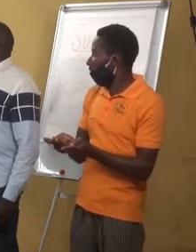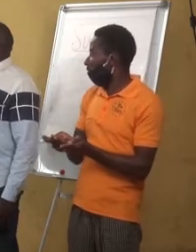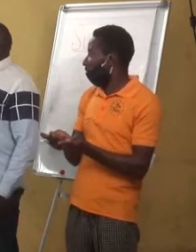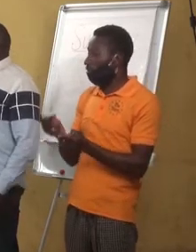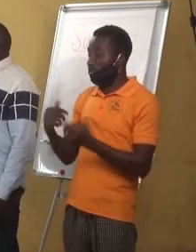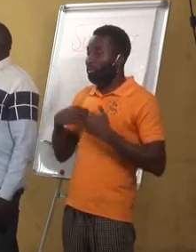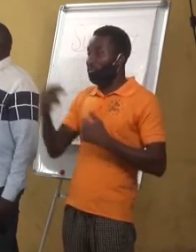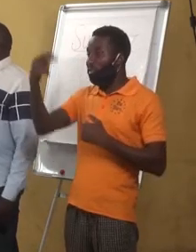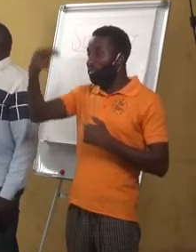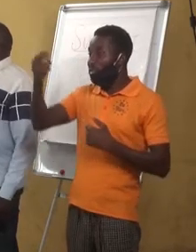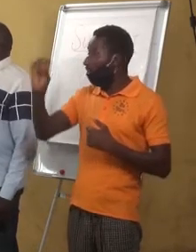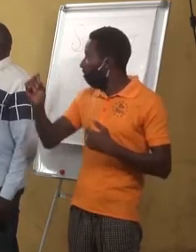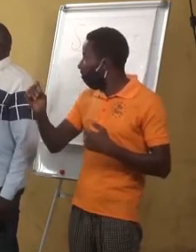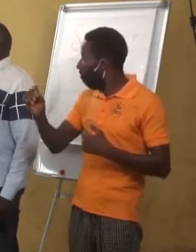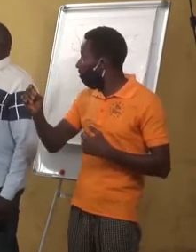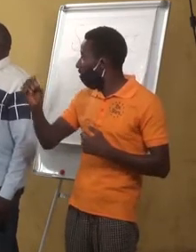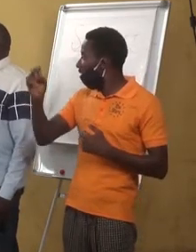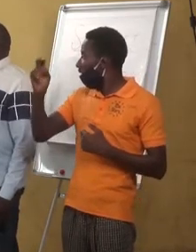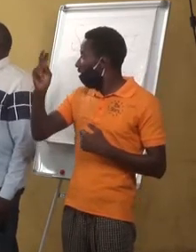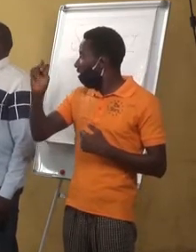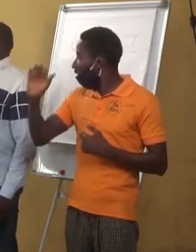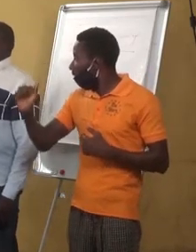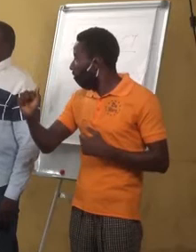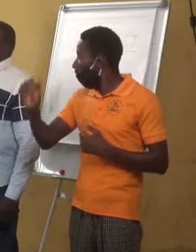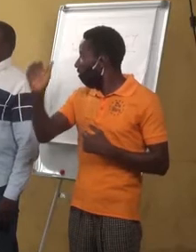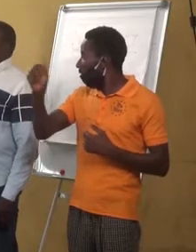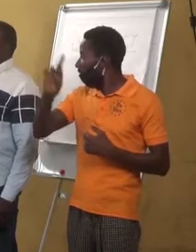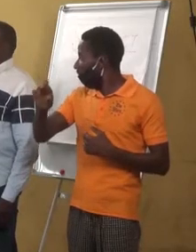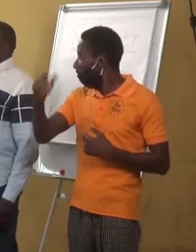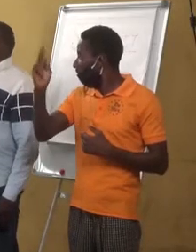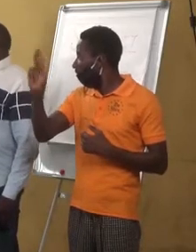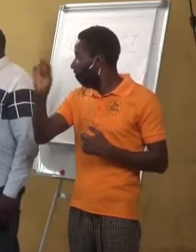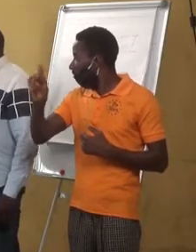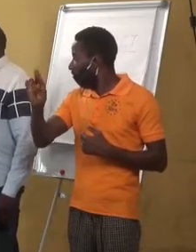helium, neon, argon, krypton, xenon. All these ones are